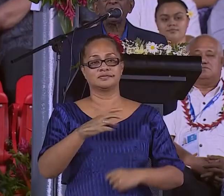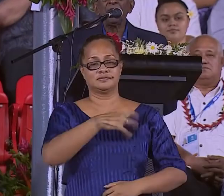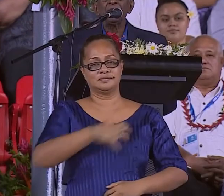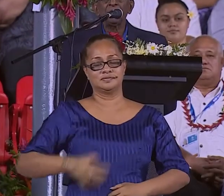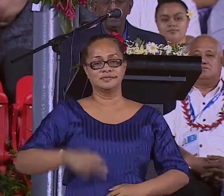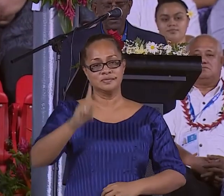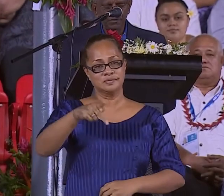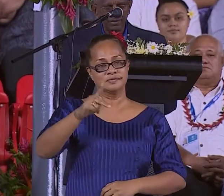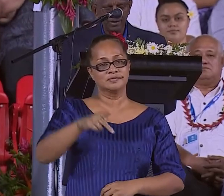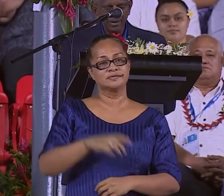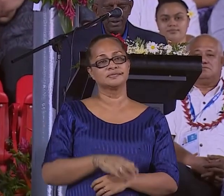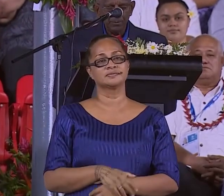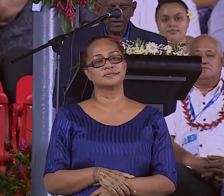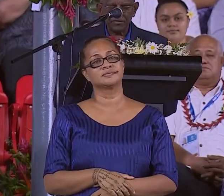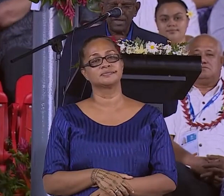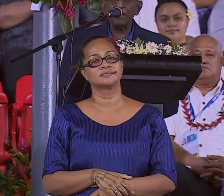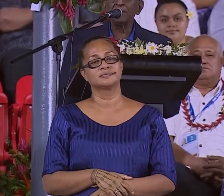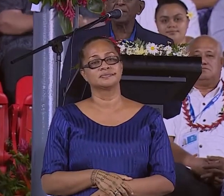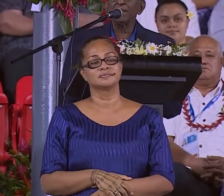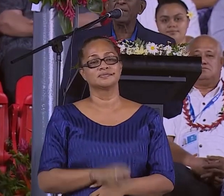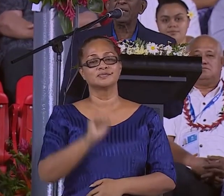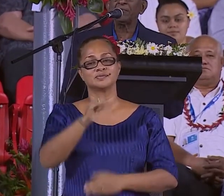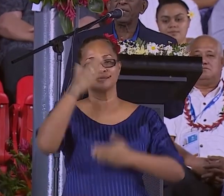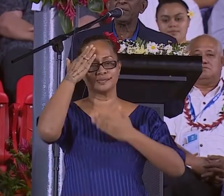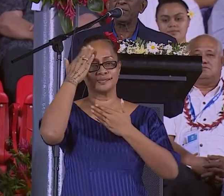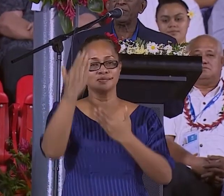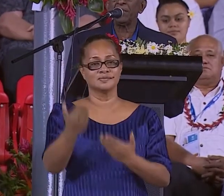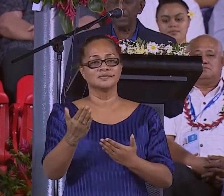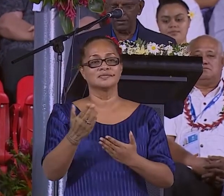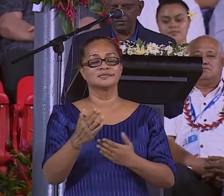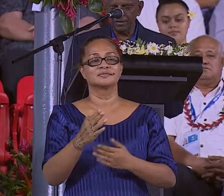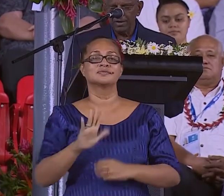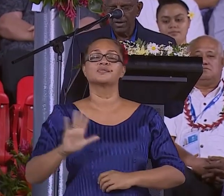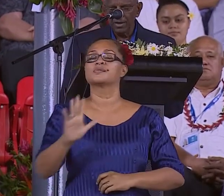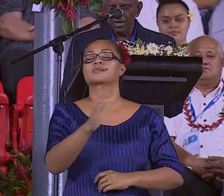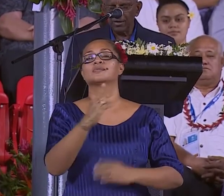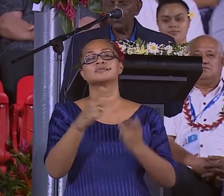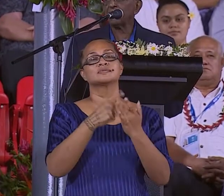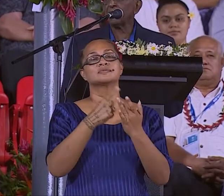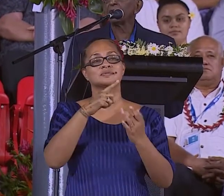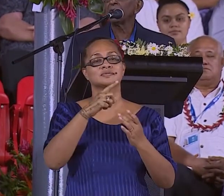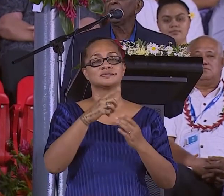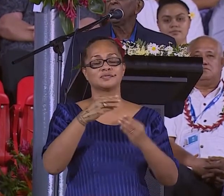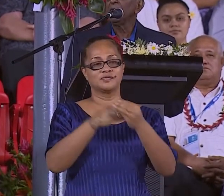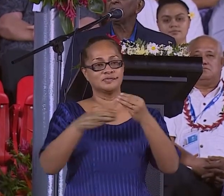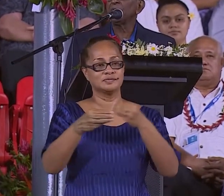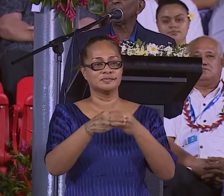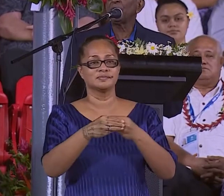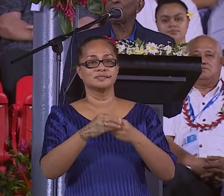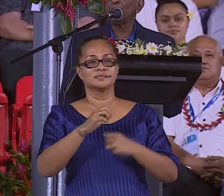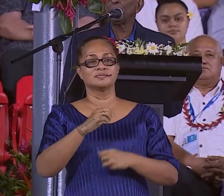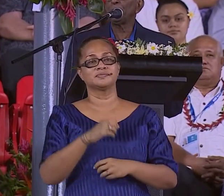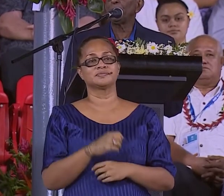Your Excellencies, Presidents and Secretary Generals and Officials of